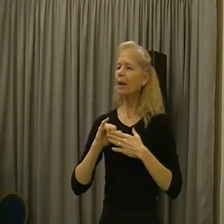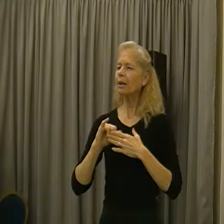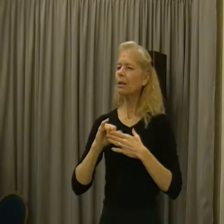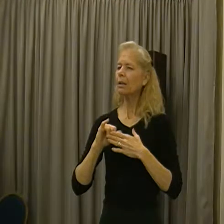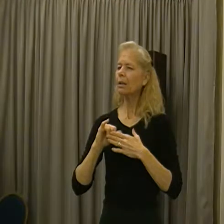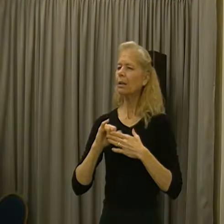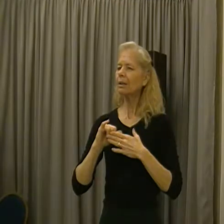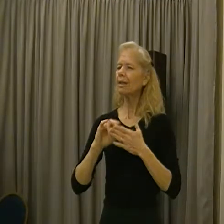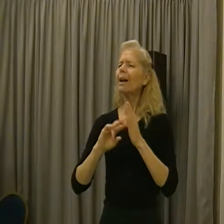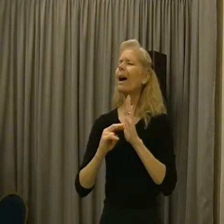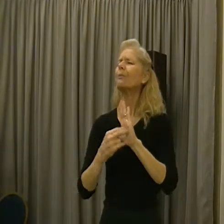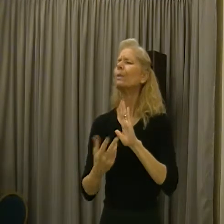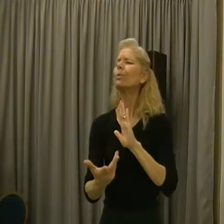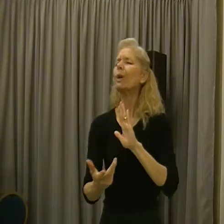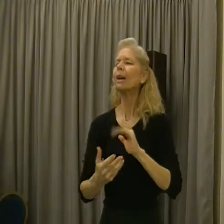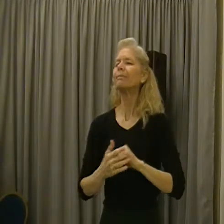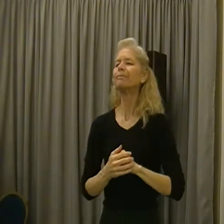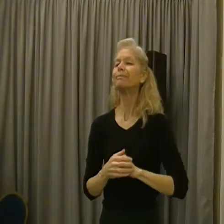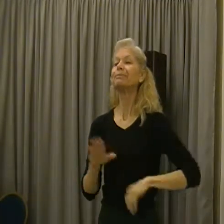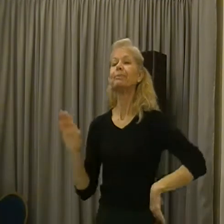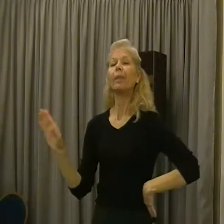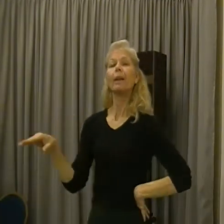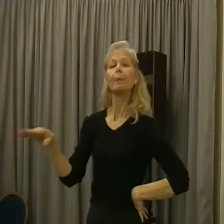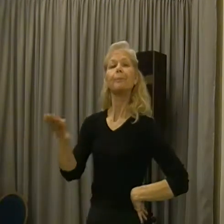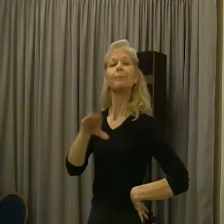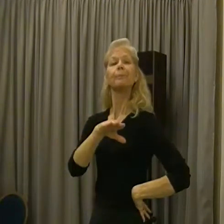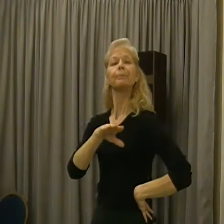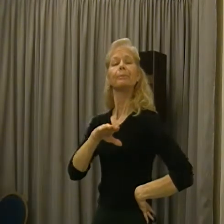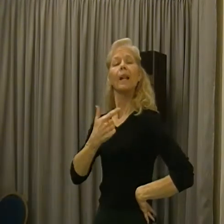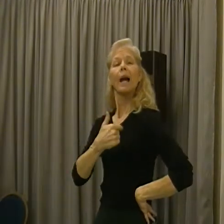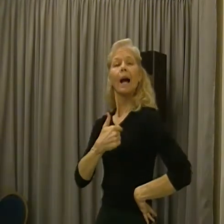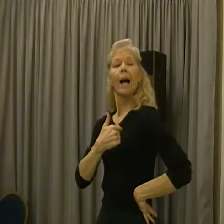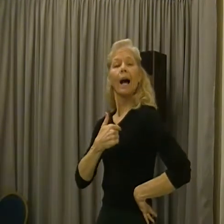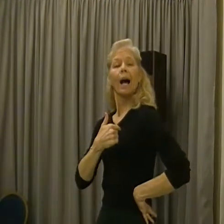say? I'm glorying because I'm better than you.